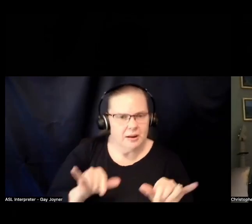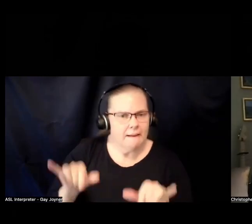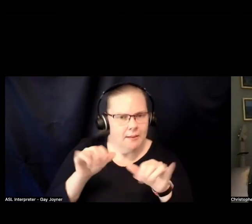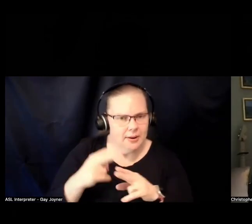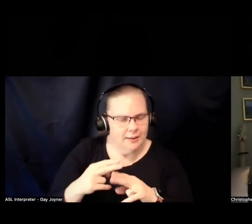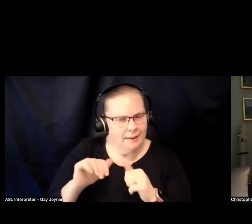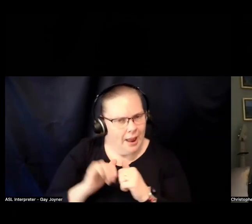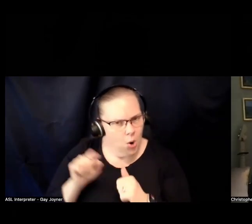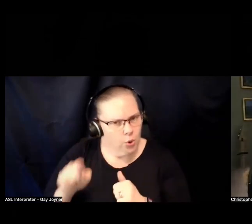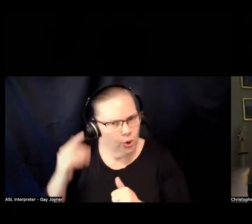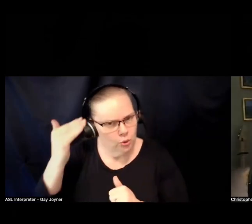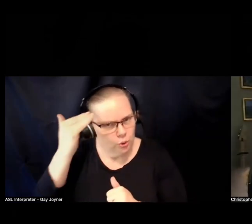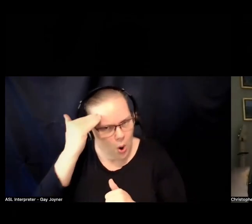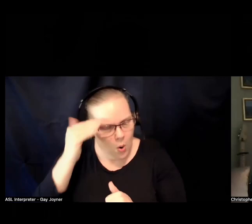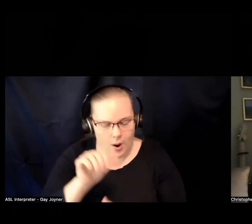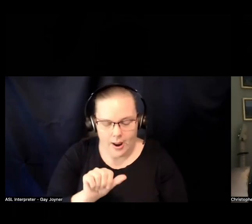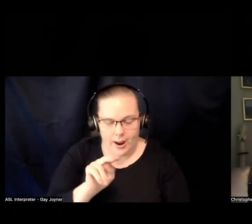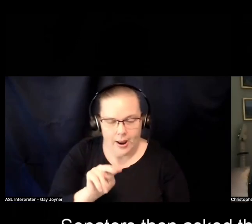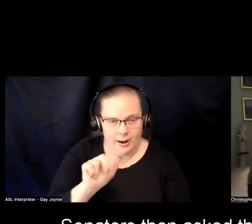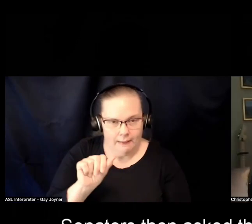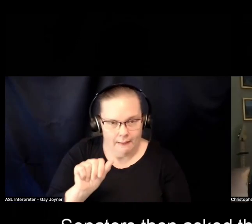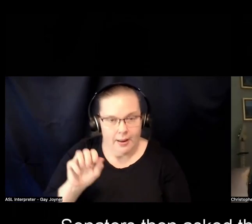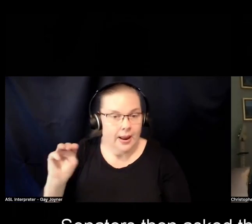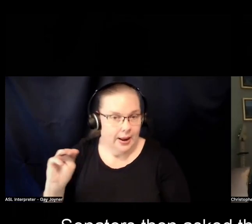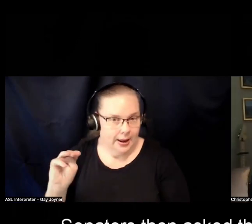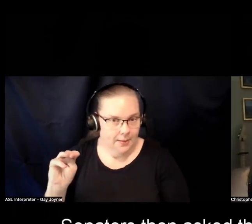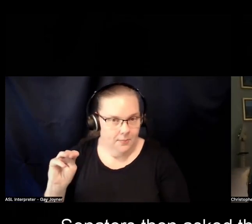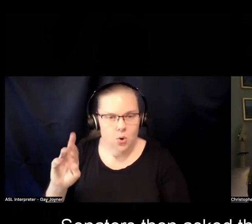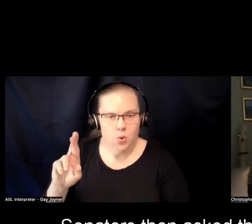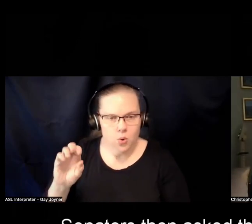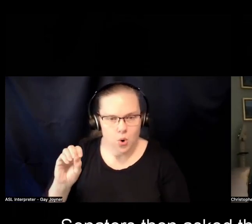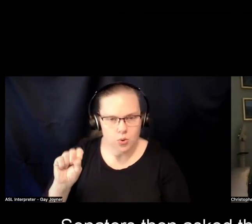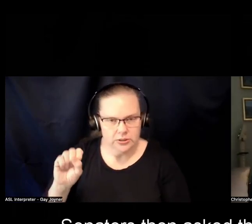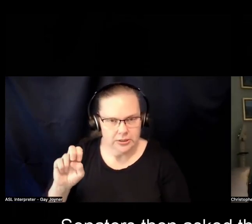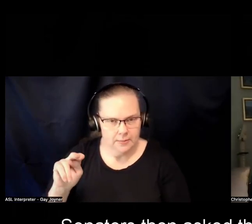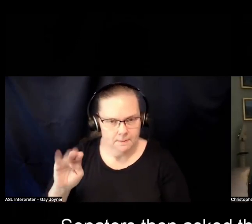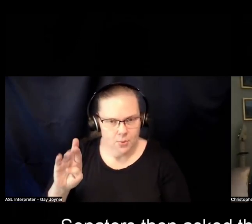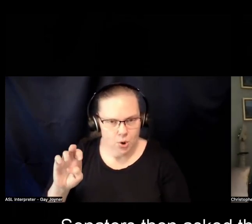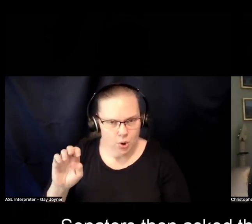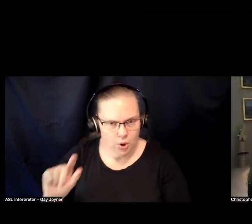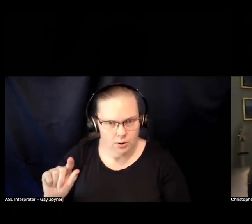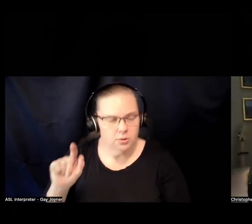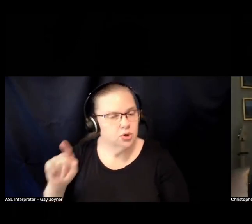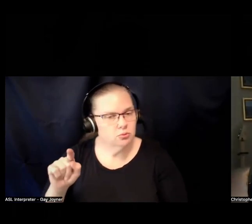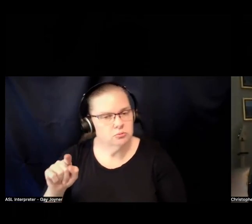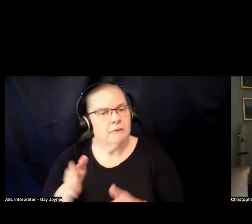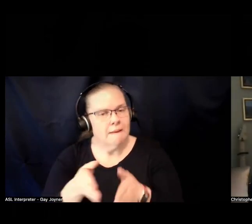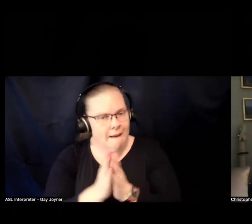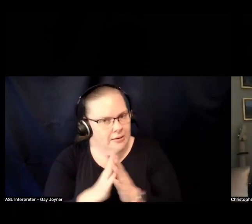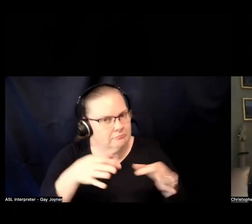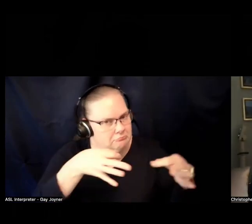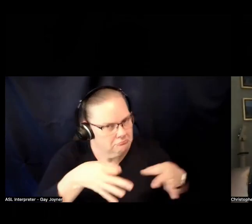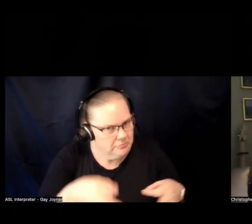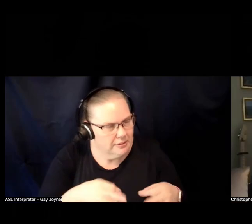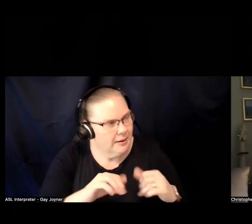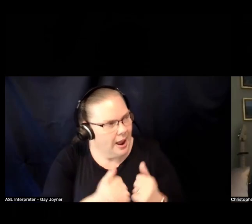Anna M. Rosenberg? Senators then asked the witness multiple times to provide a physical description. How tall was she? How